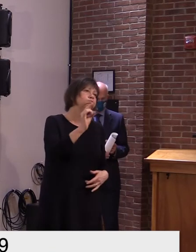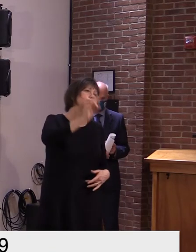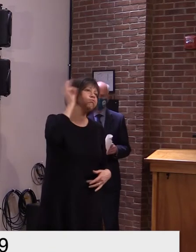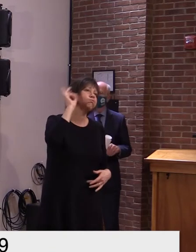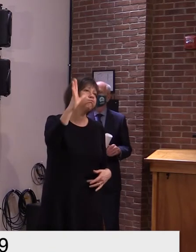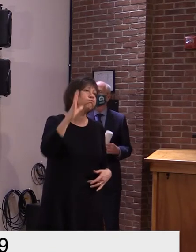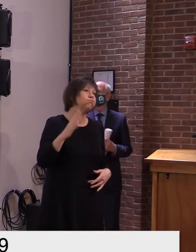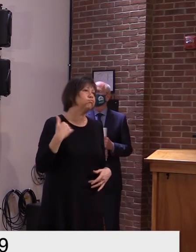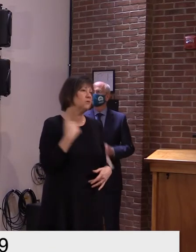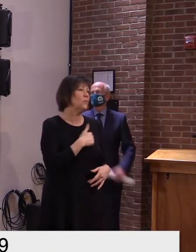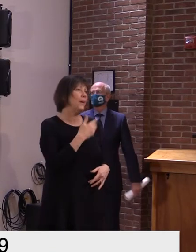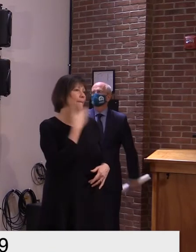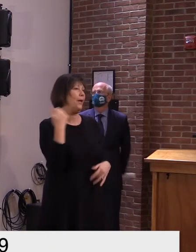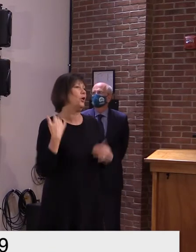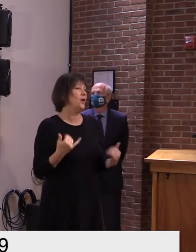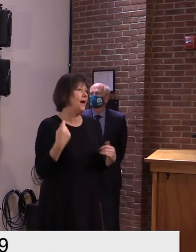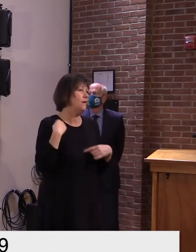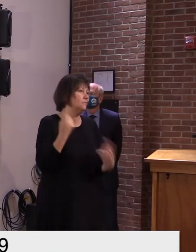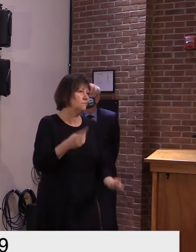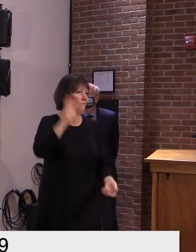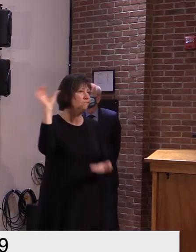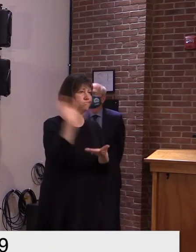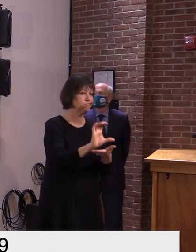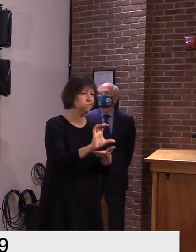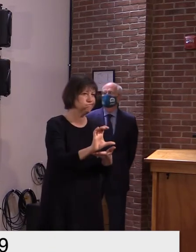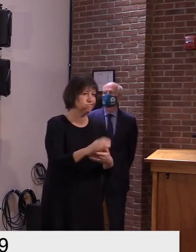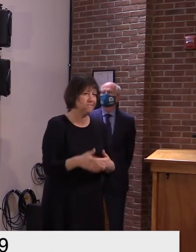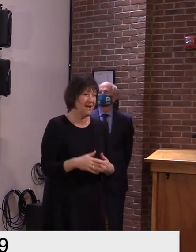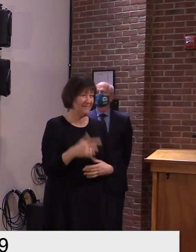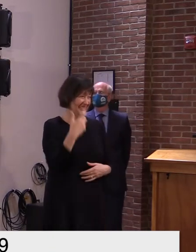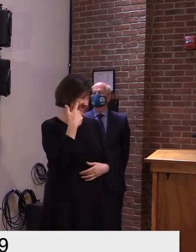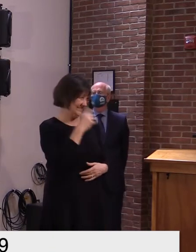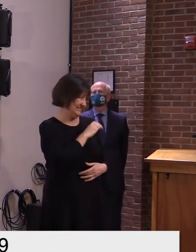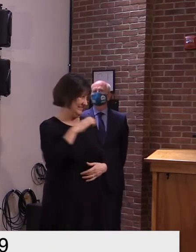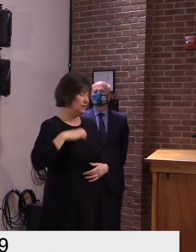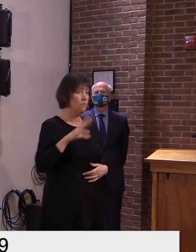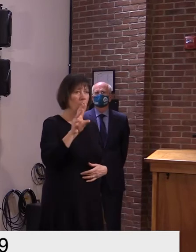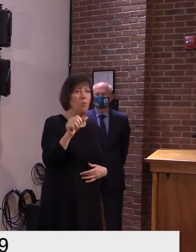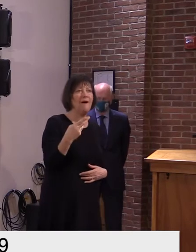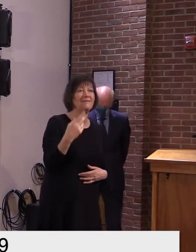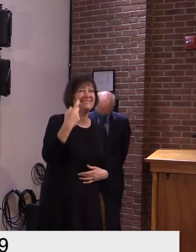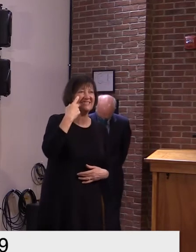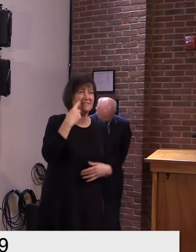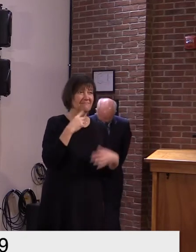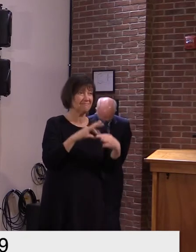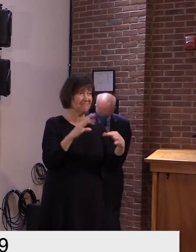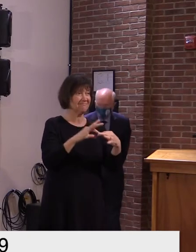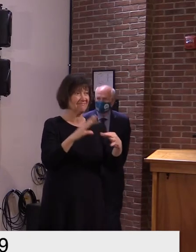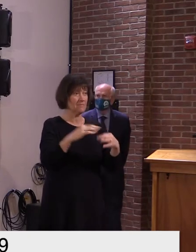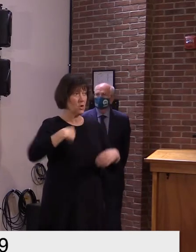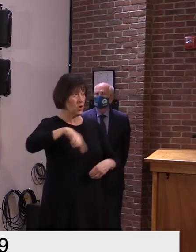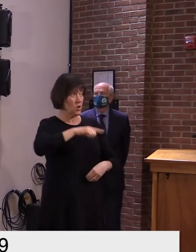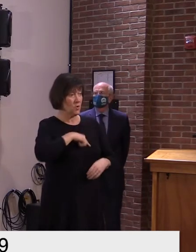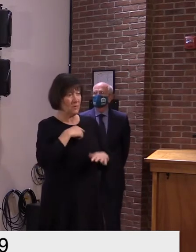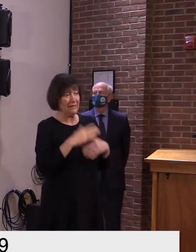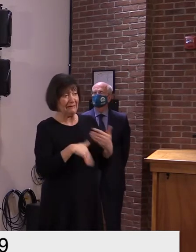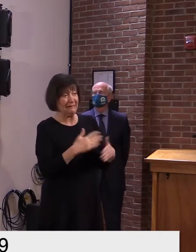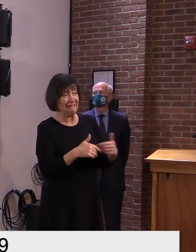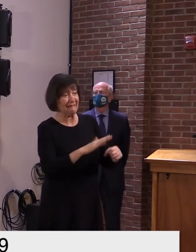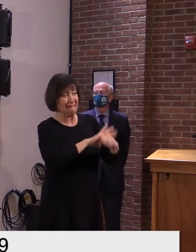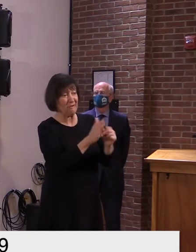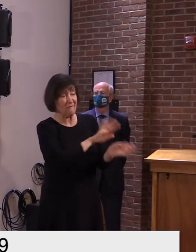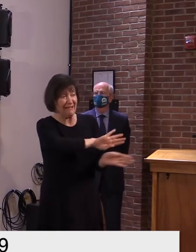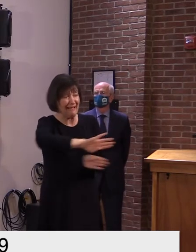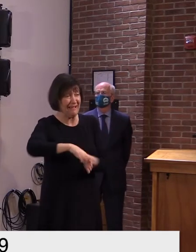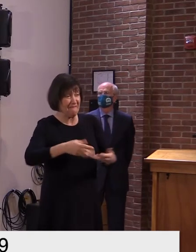And I think it's essential for us, as Congressman Welch had said, for us to get across the finish line intact, to make